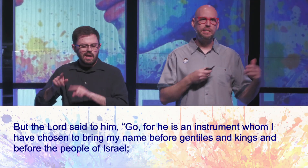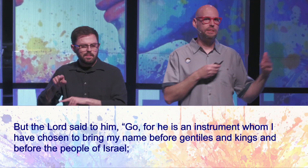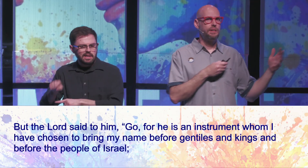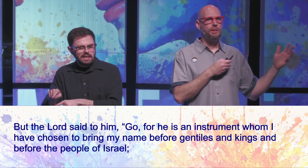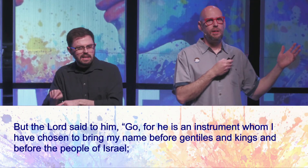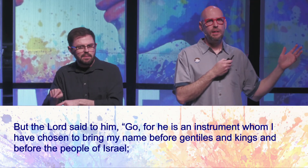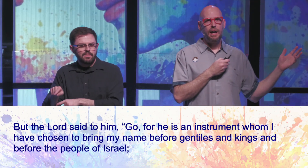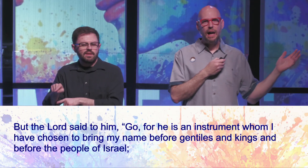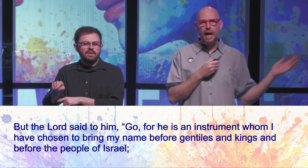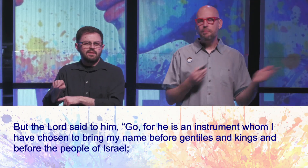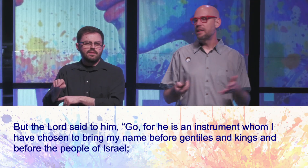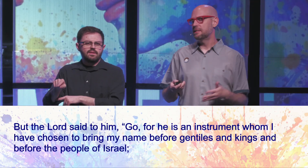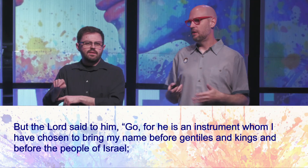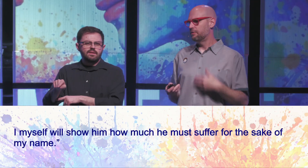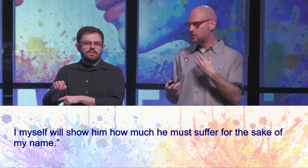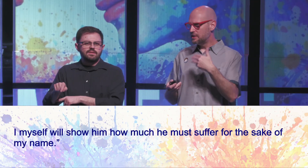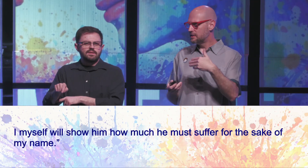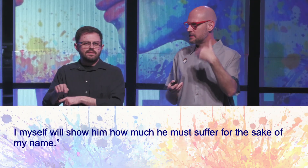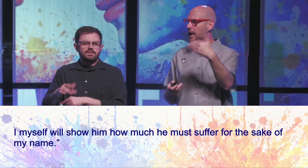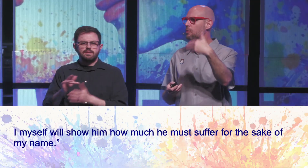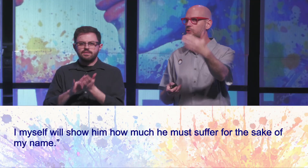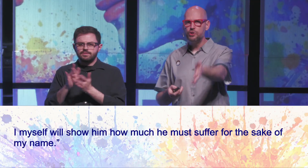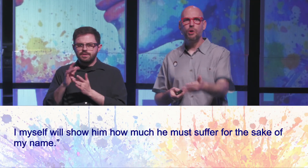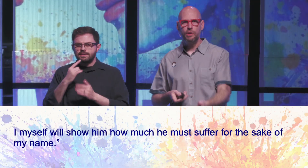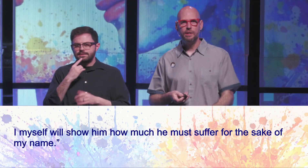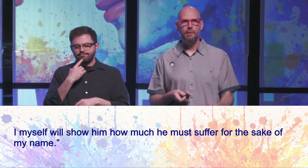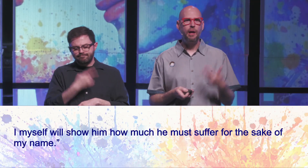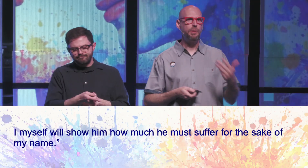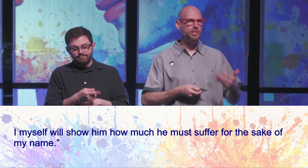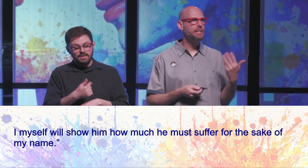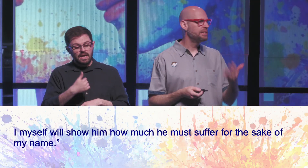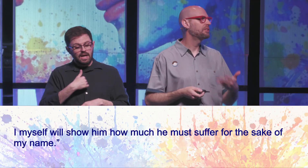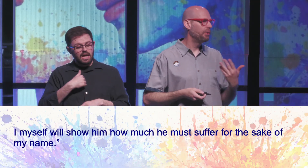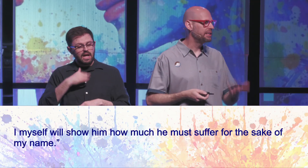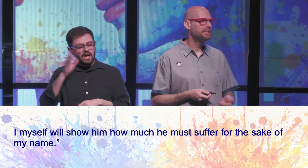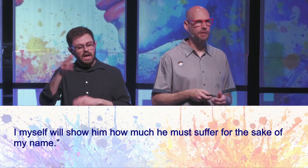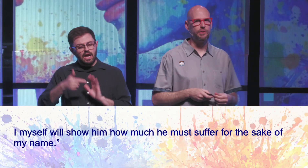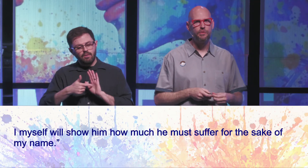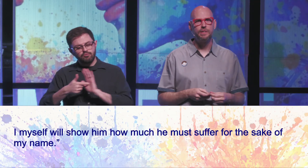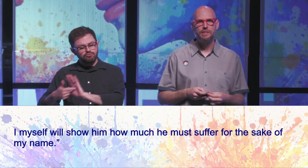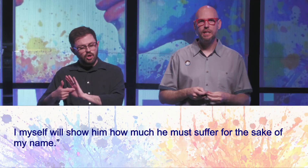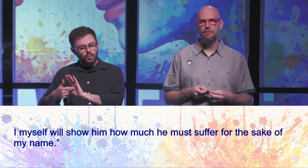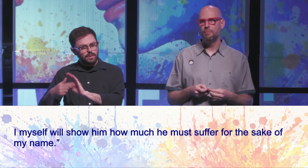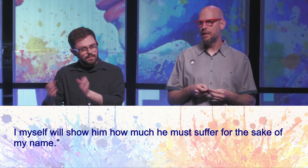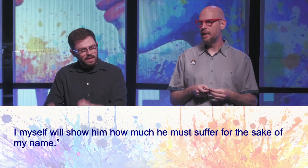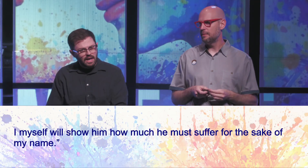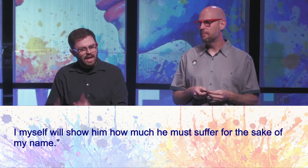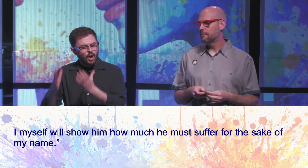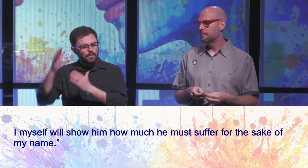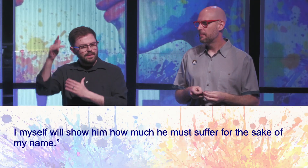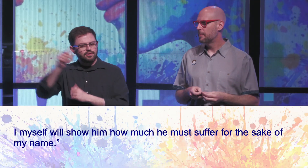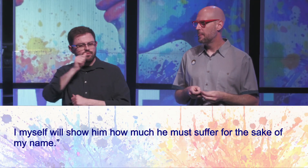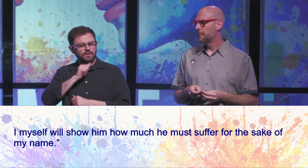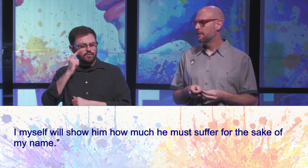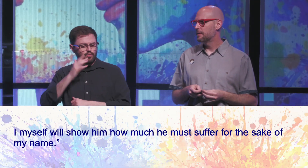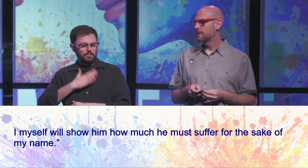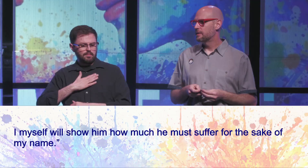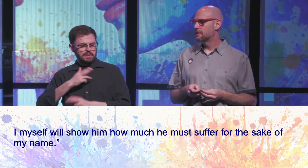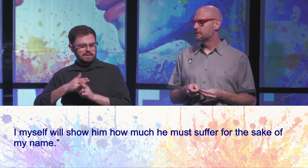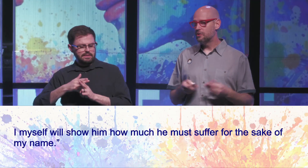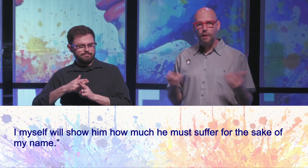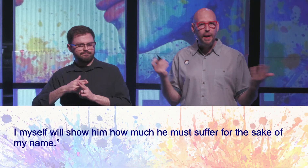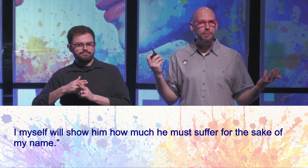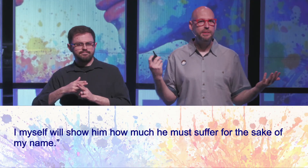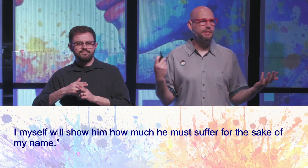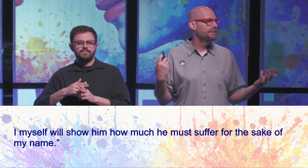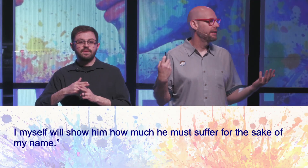he says, I myself, Jesus says, I will show him how much he's going to suffer for the sake of my name.